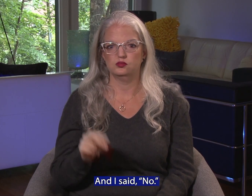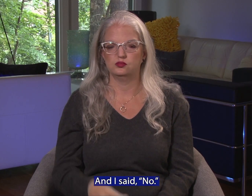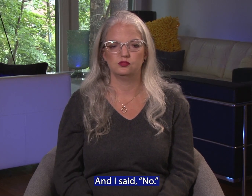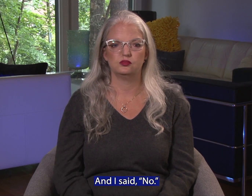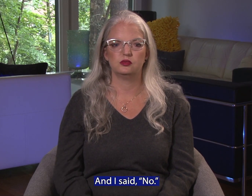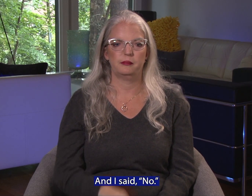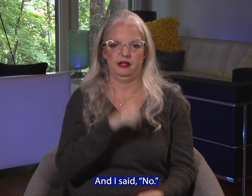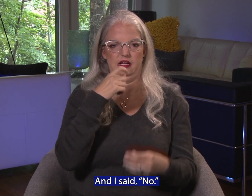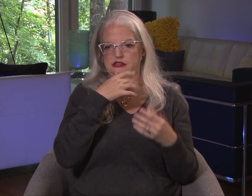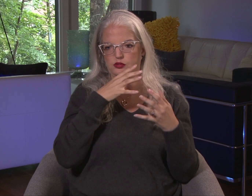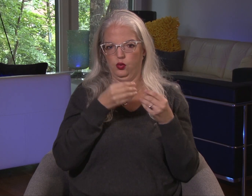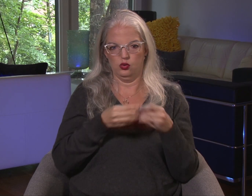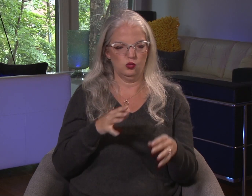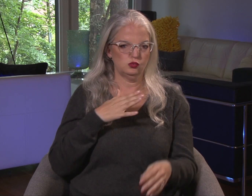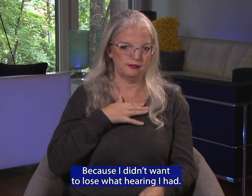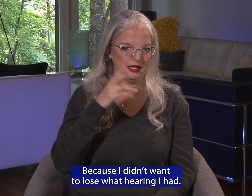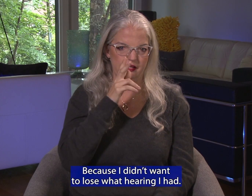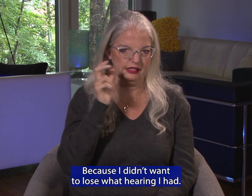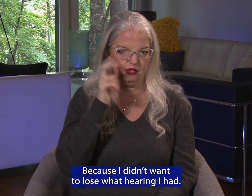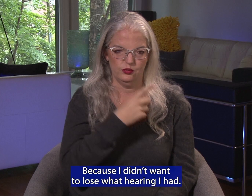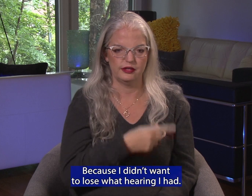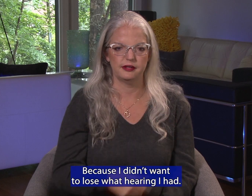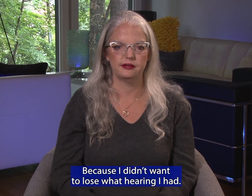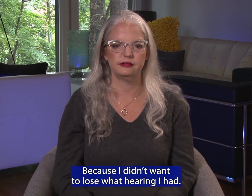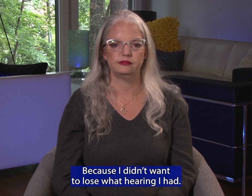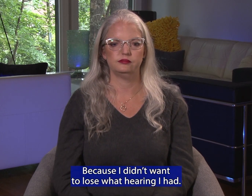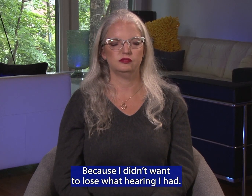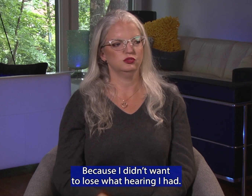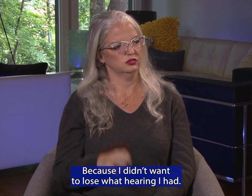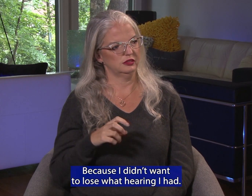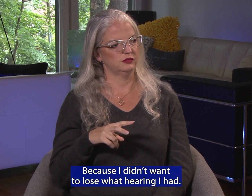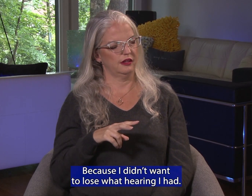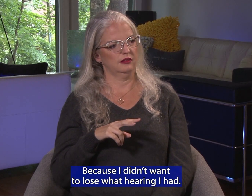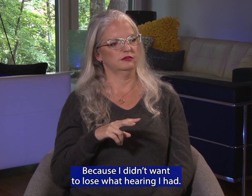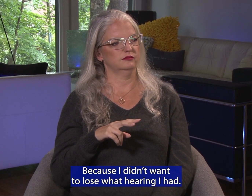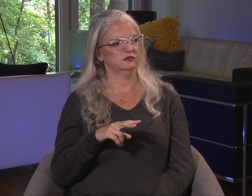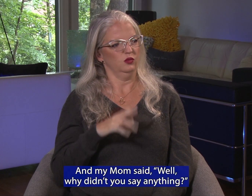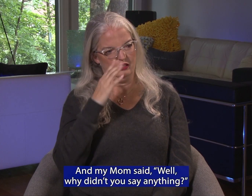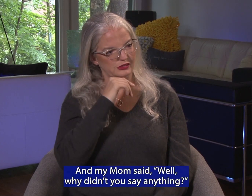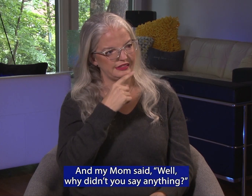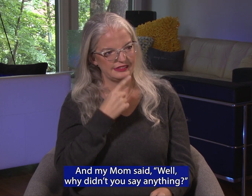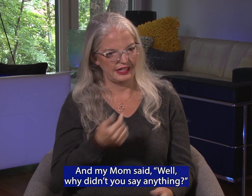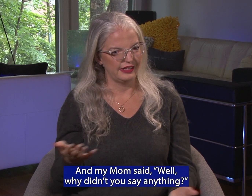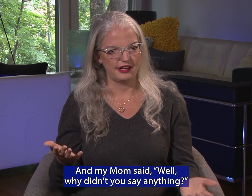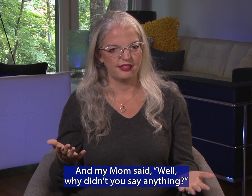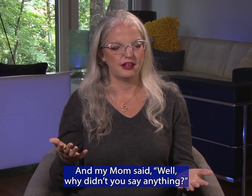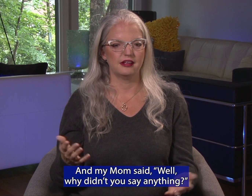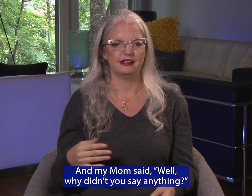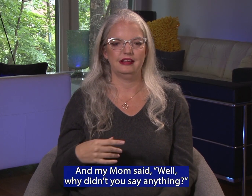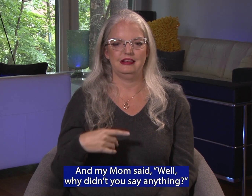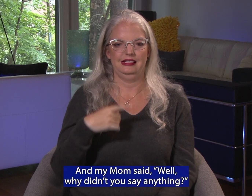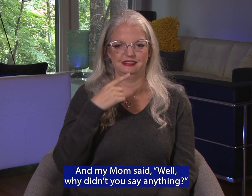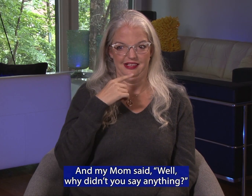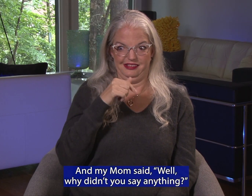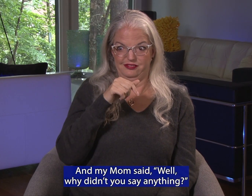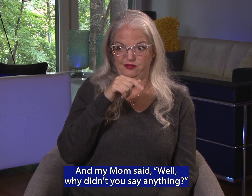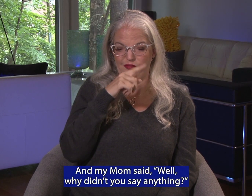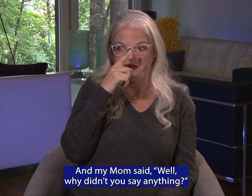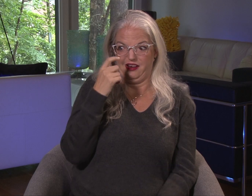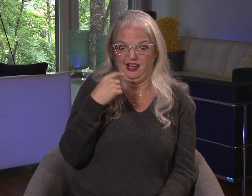no, because I didn't want to lose what hearing I had. And my mom said, well, why didn't you say anything? And